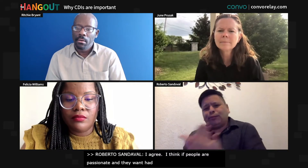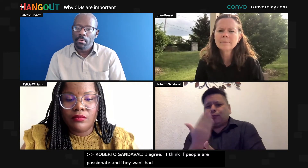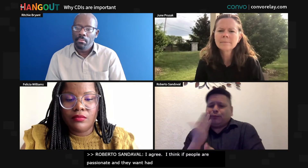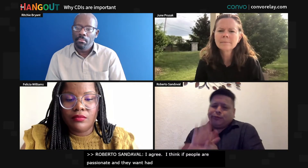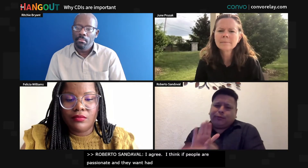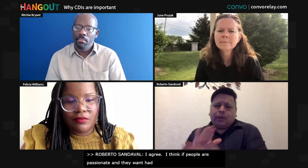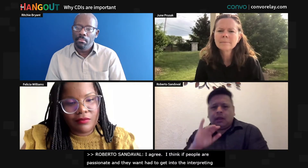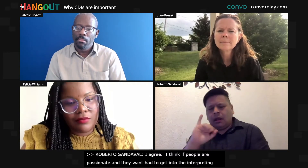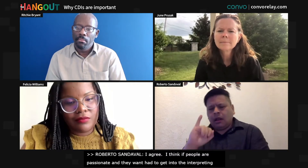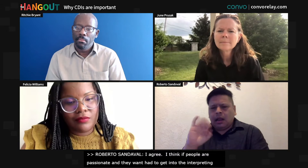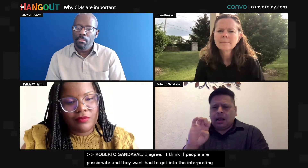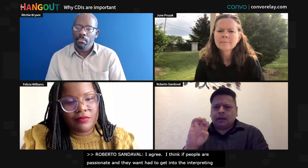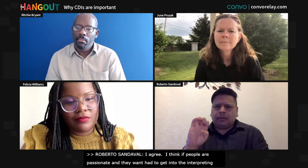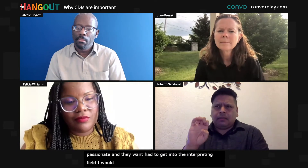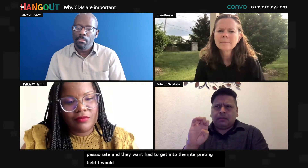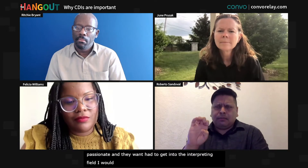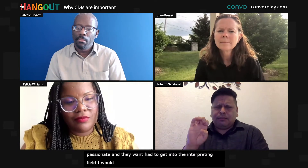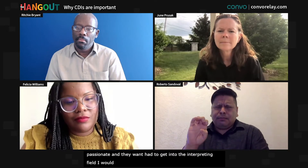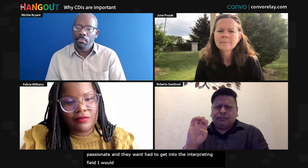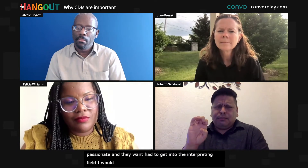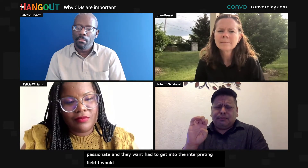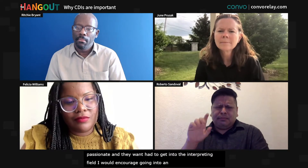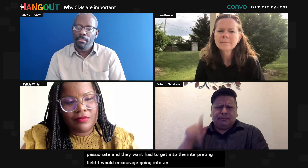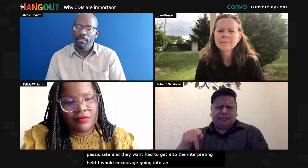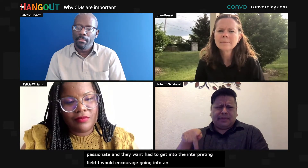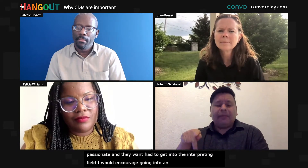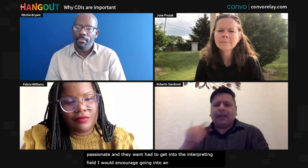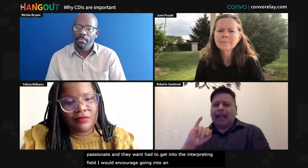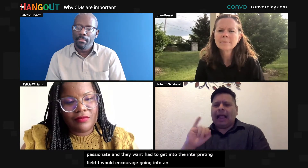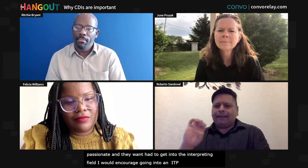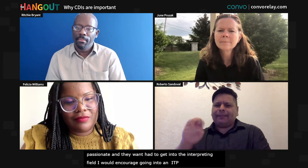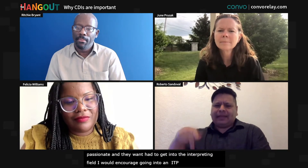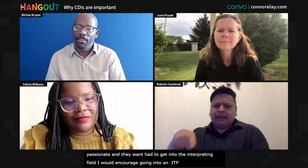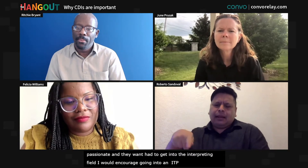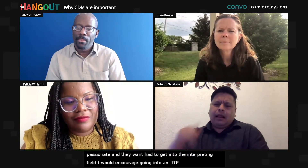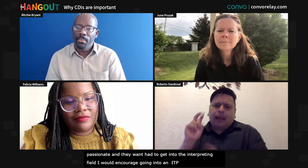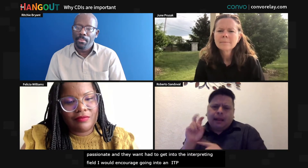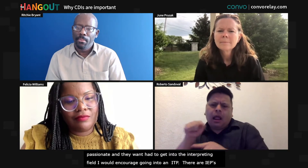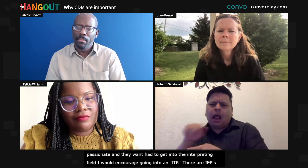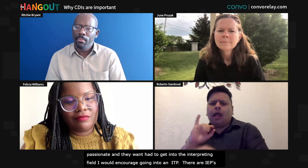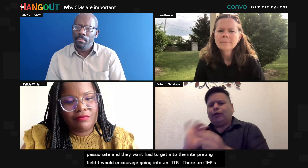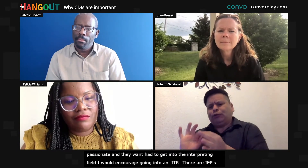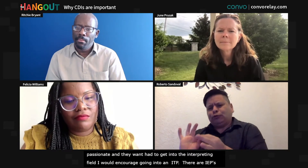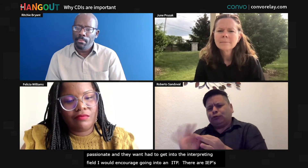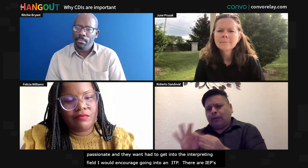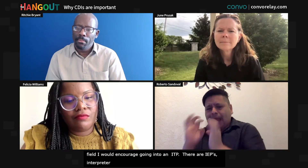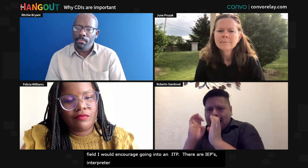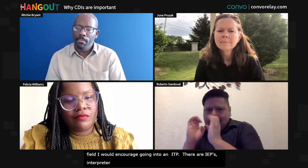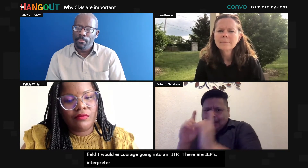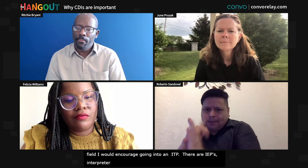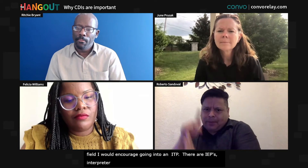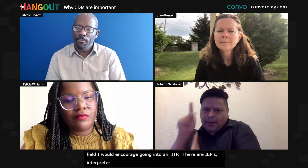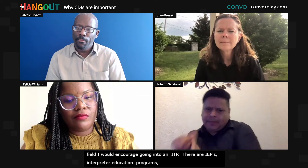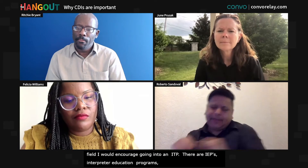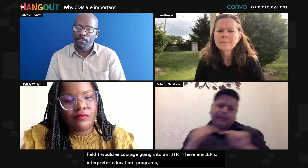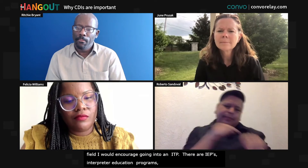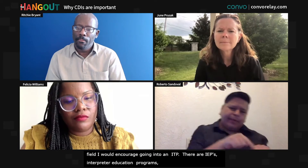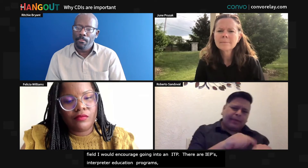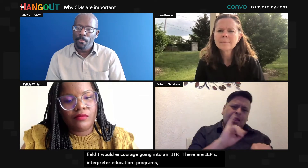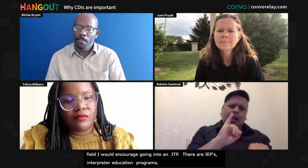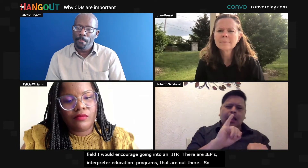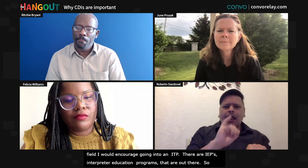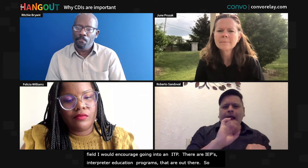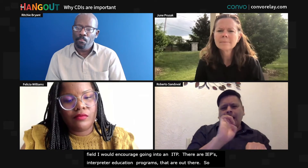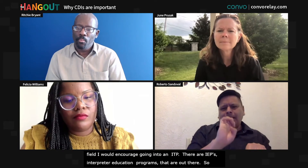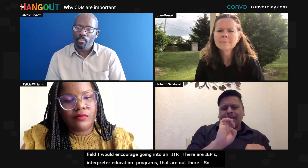to an ITP. And there's IEPs, interpreter education programs that are out there. So I definitely encourage people